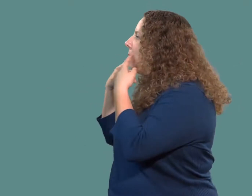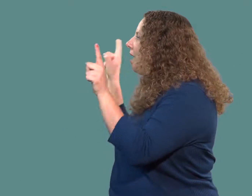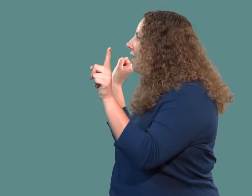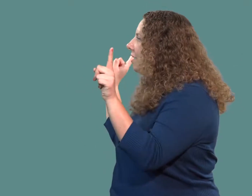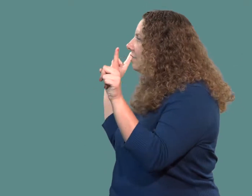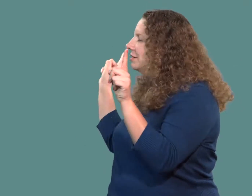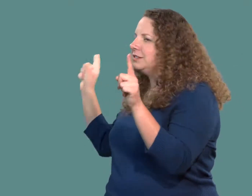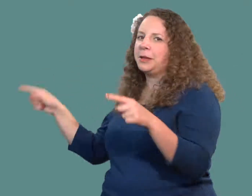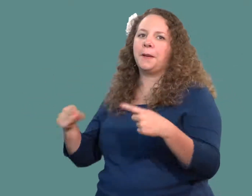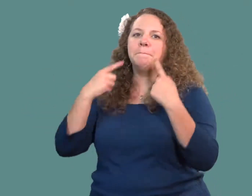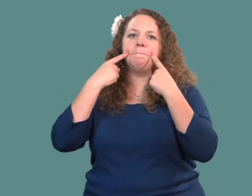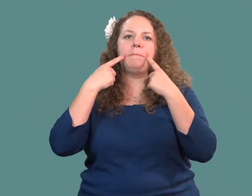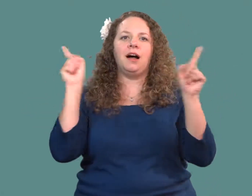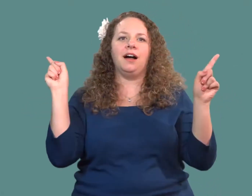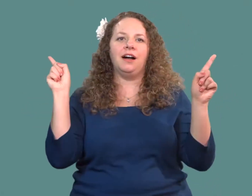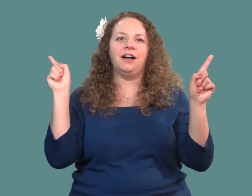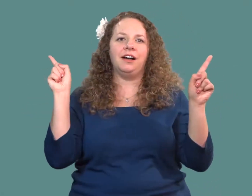pa, pa.